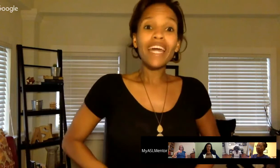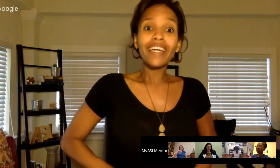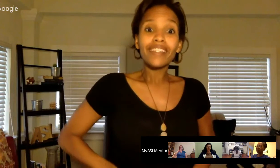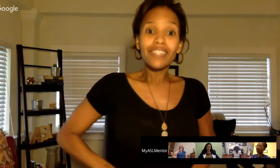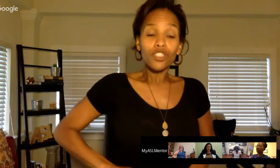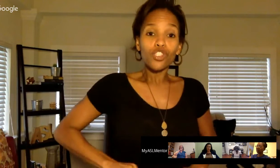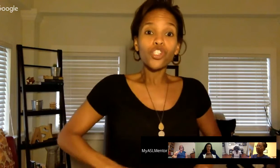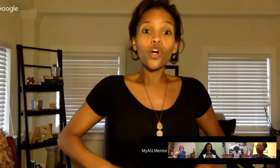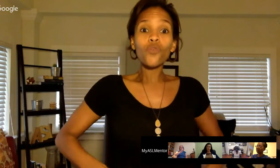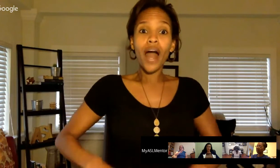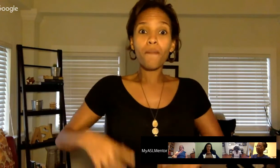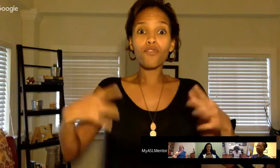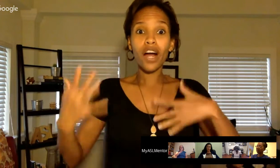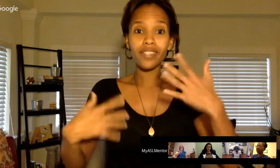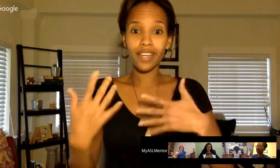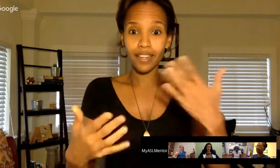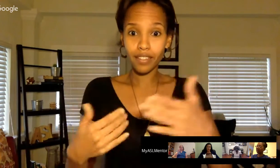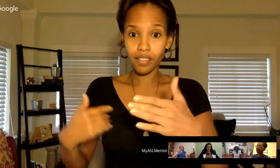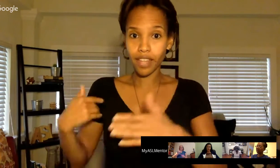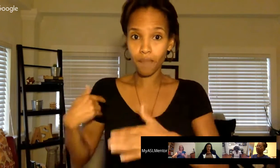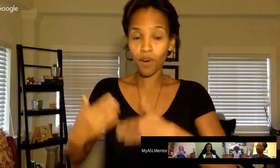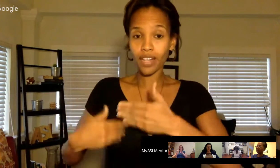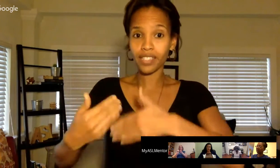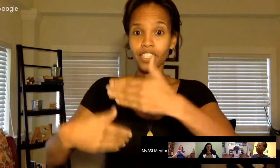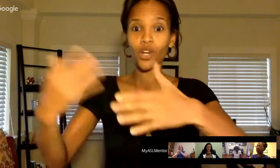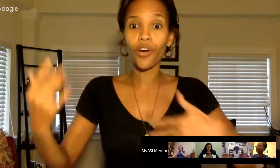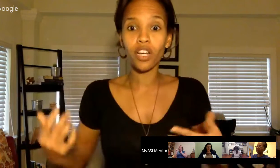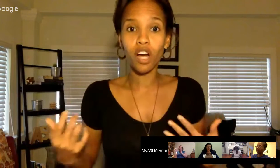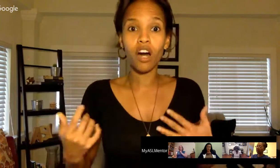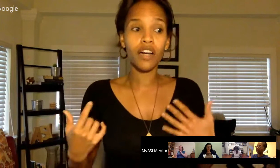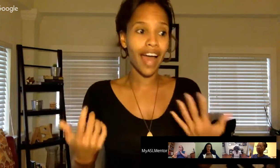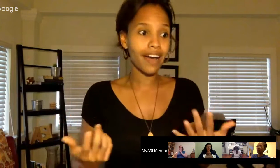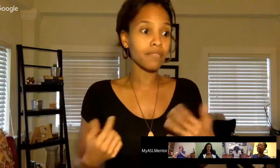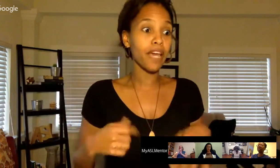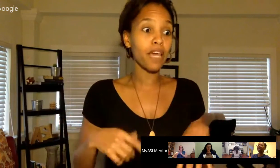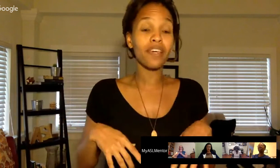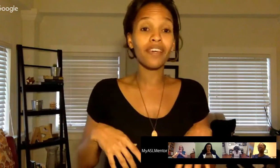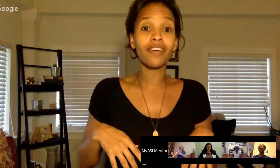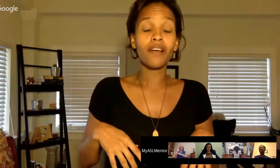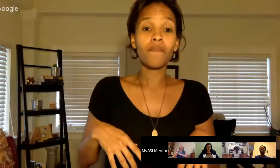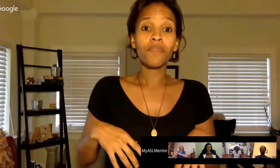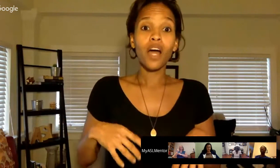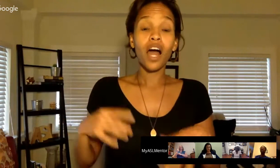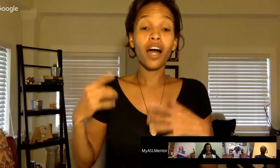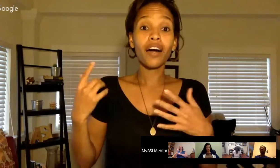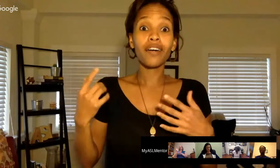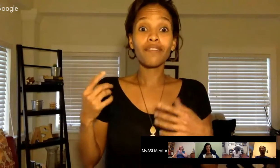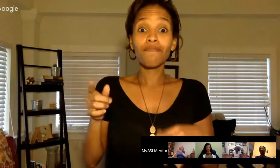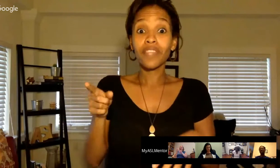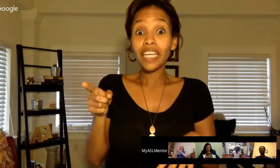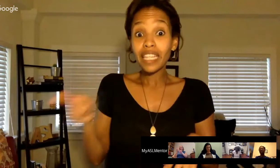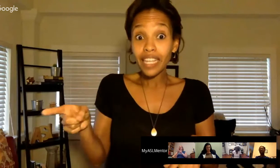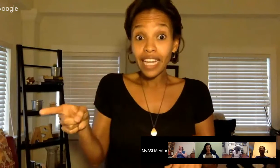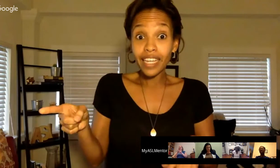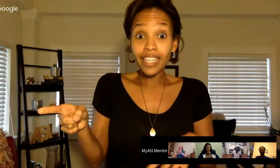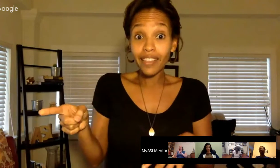you may show that process that's going along as maybe, we're